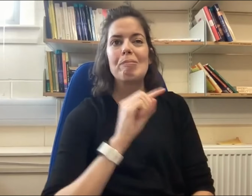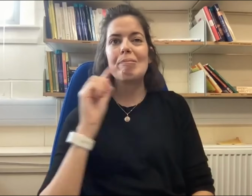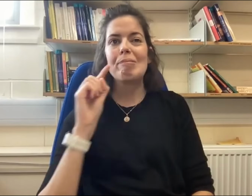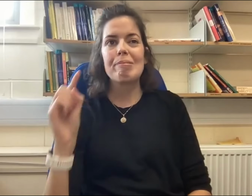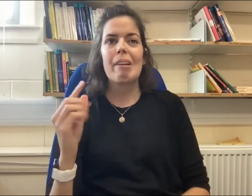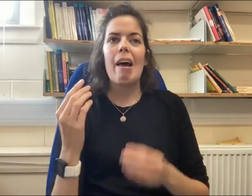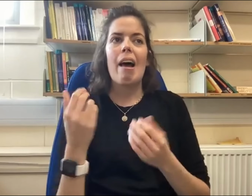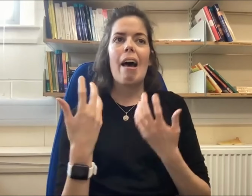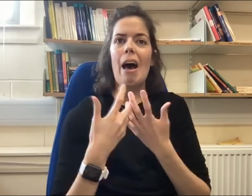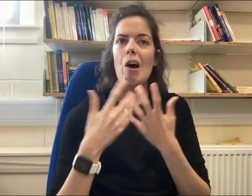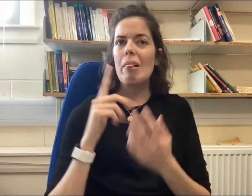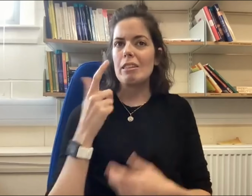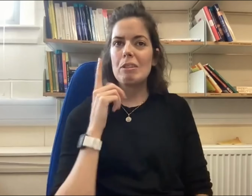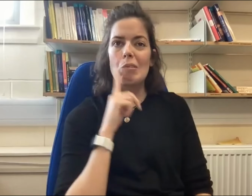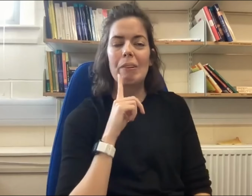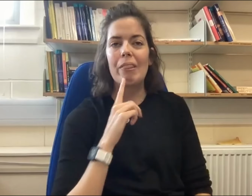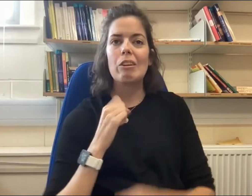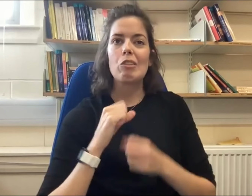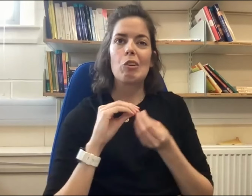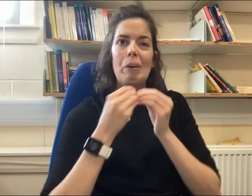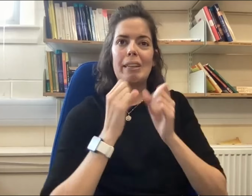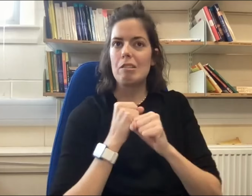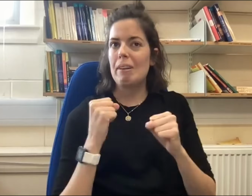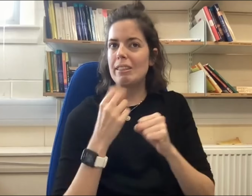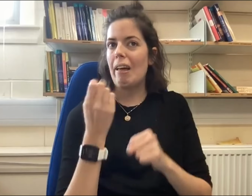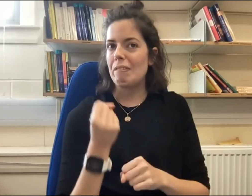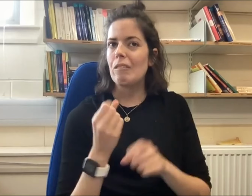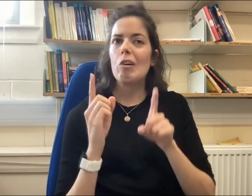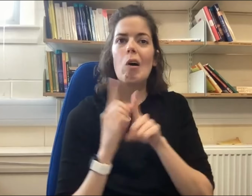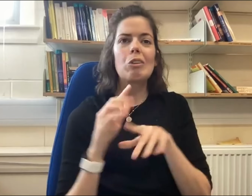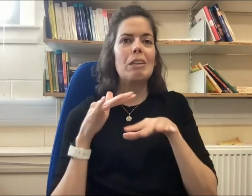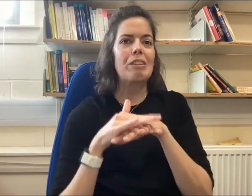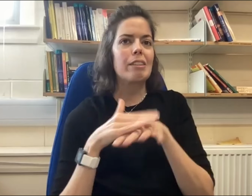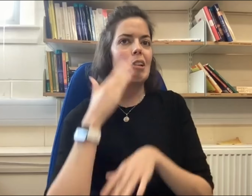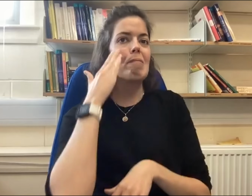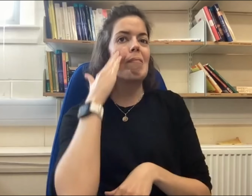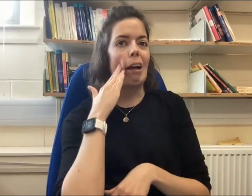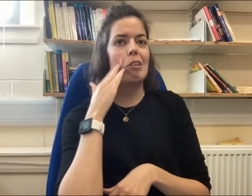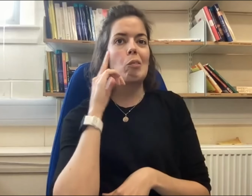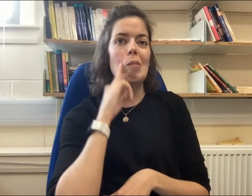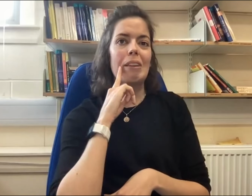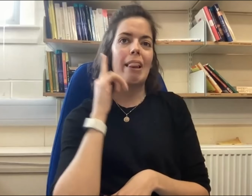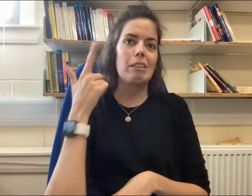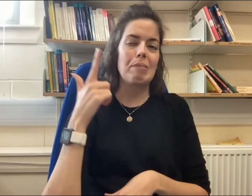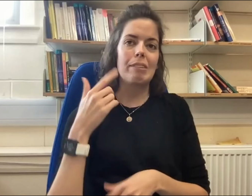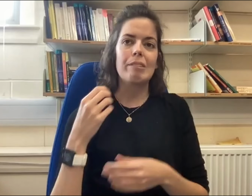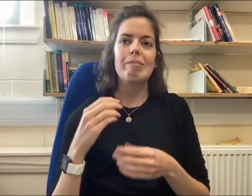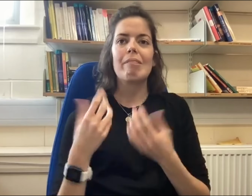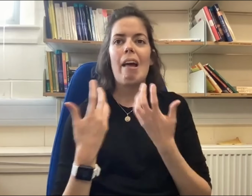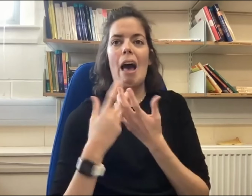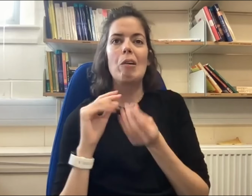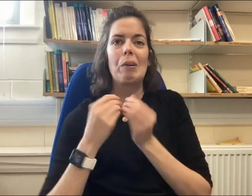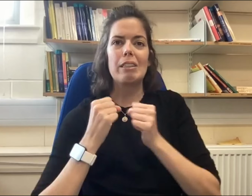And there is some research about how lesbian women create lesbian spaces,